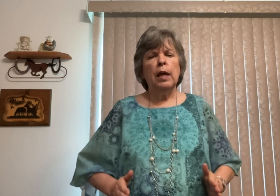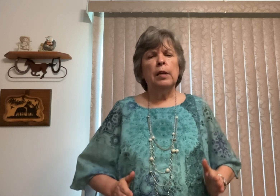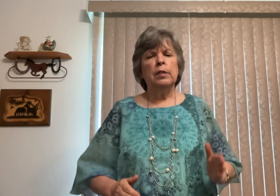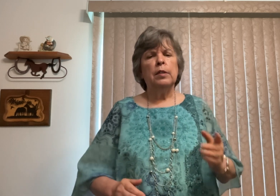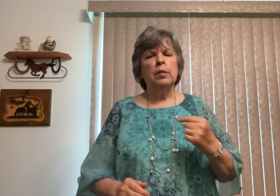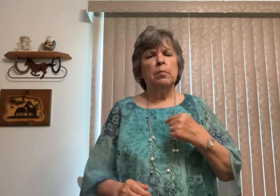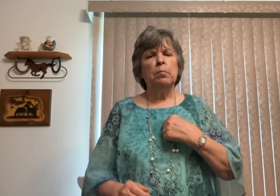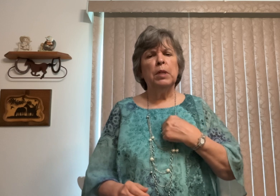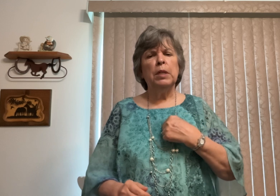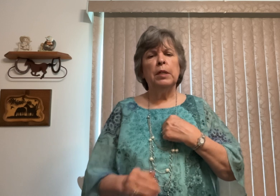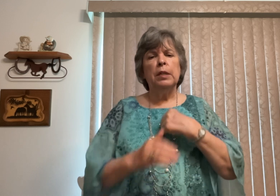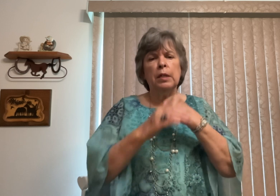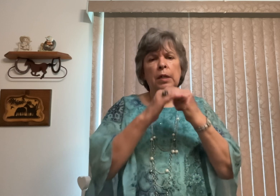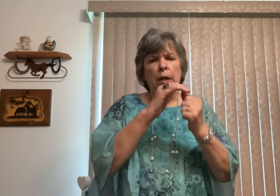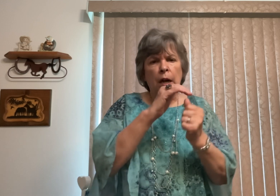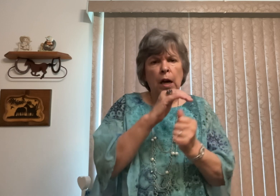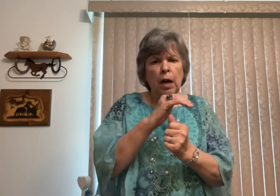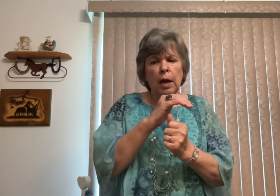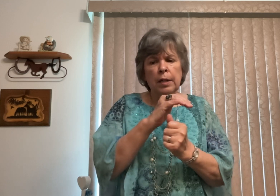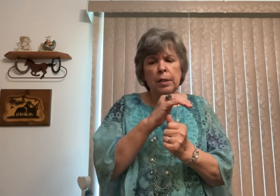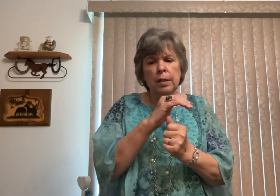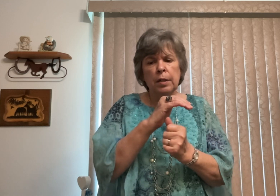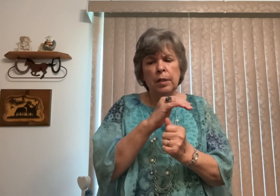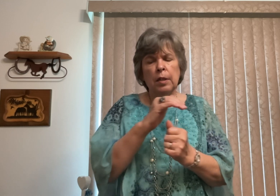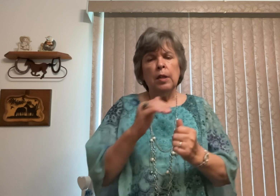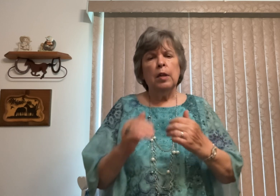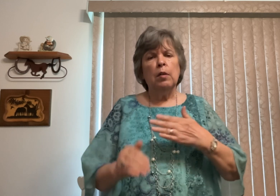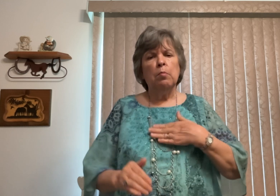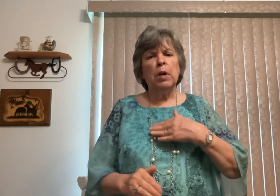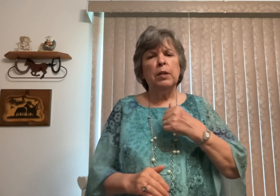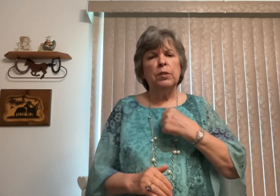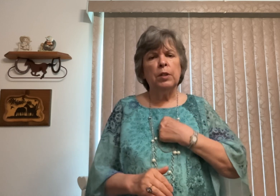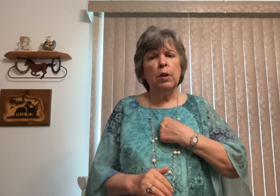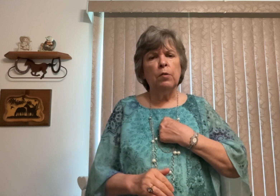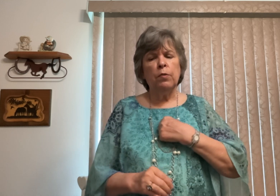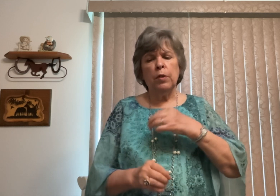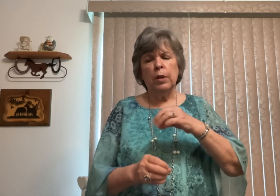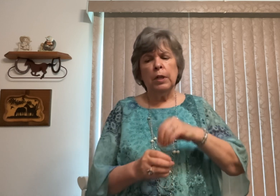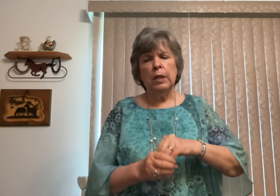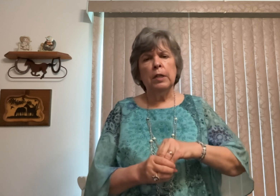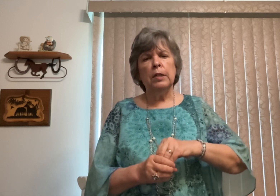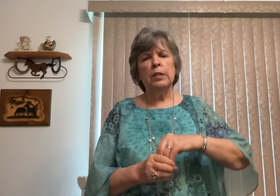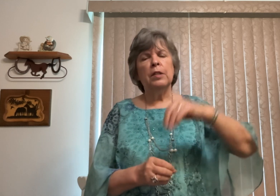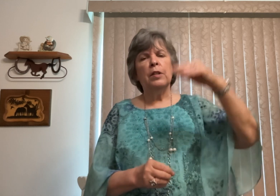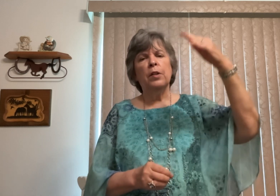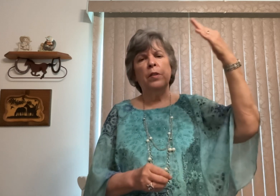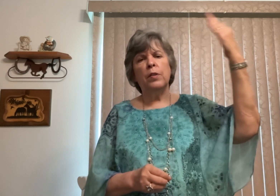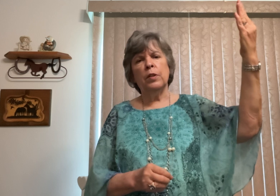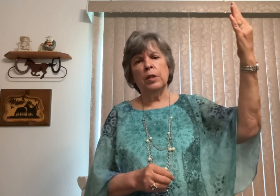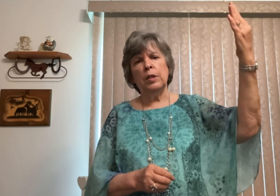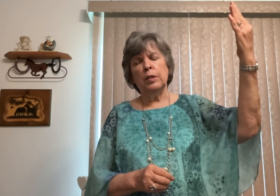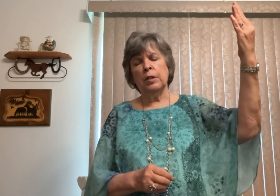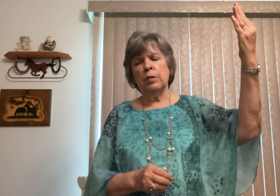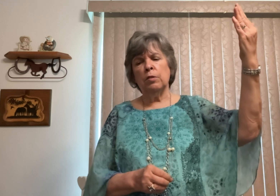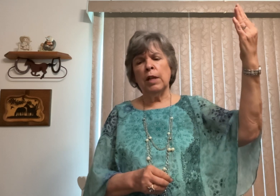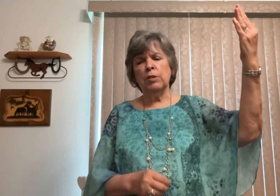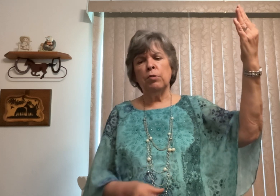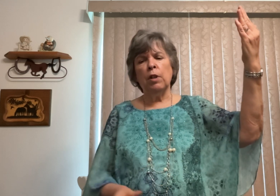let me hide myself in thee. And those last two lines